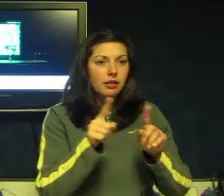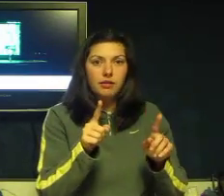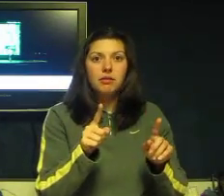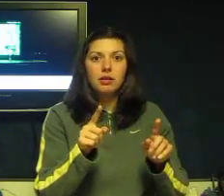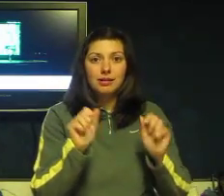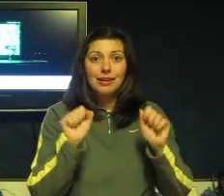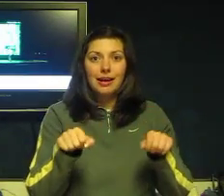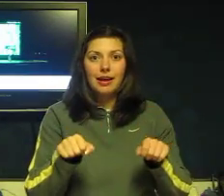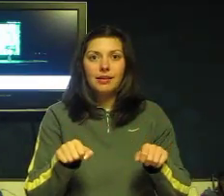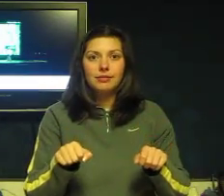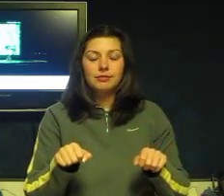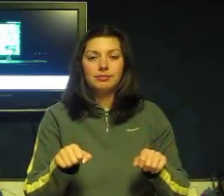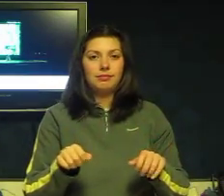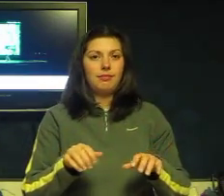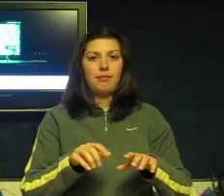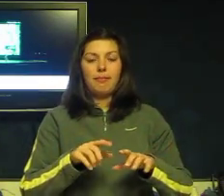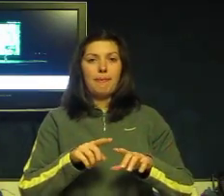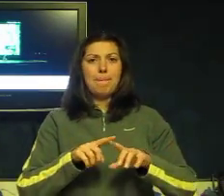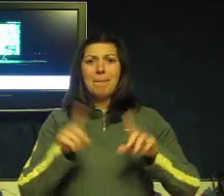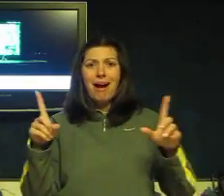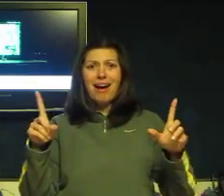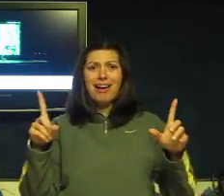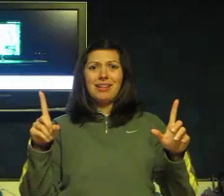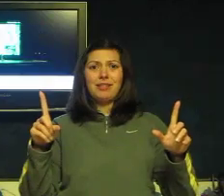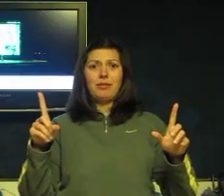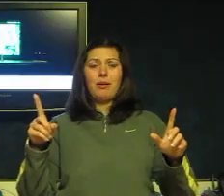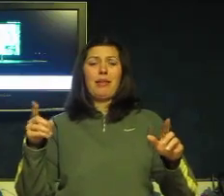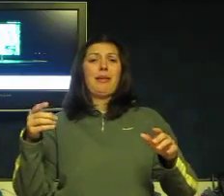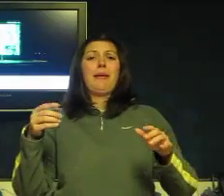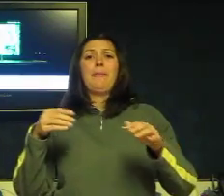this gigantic bird that can't possibly this guy's offspring, or this mom's rather,